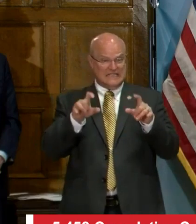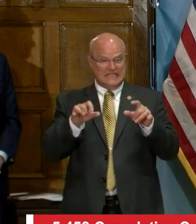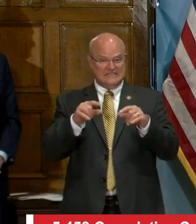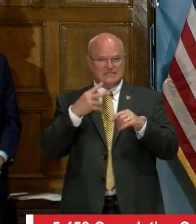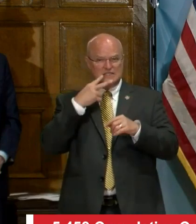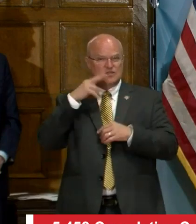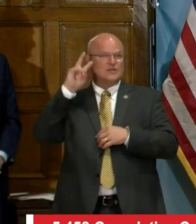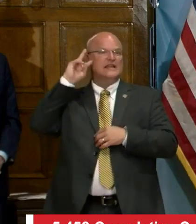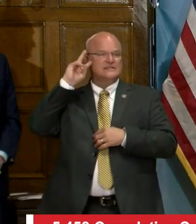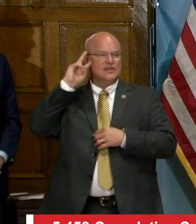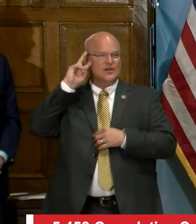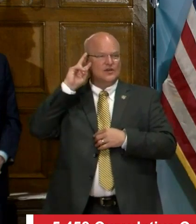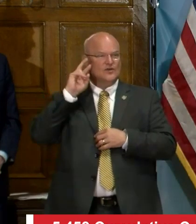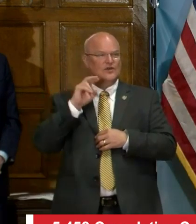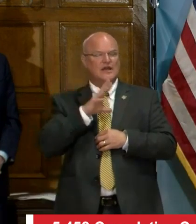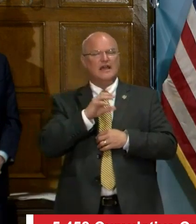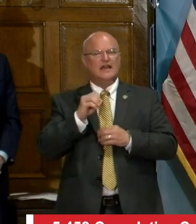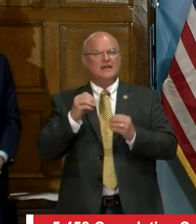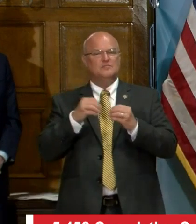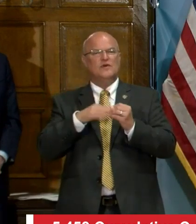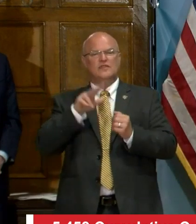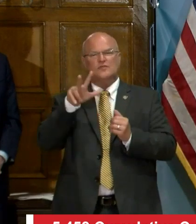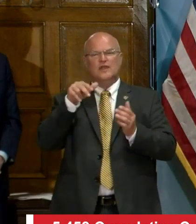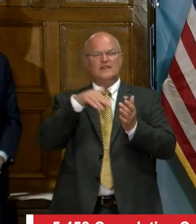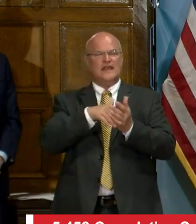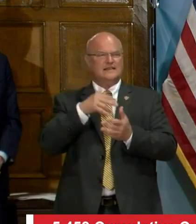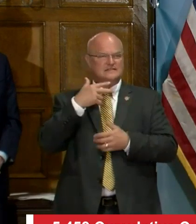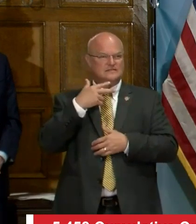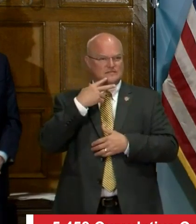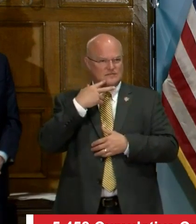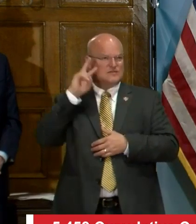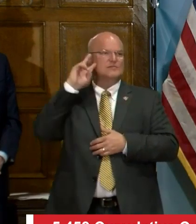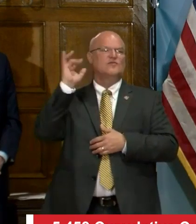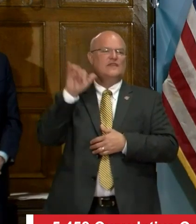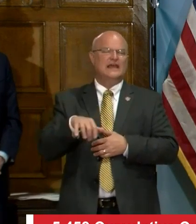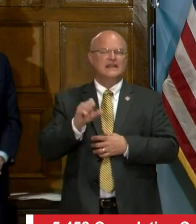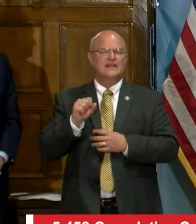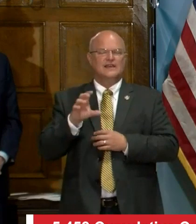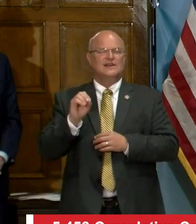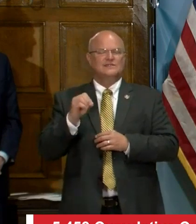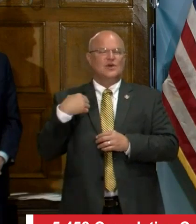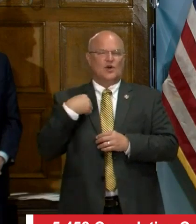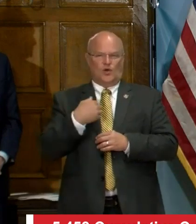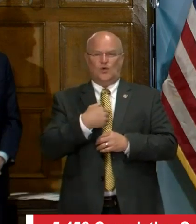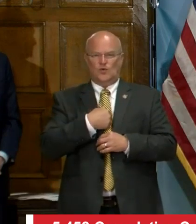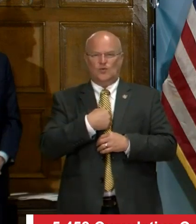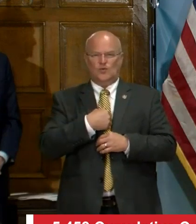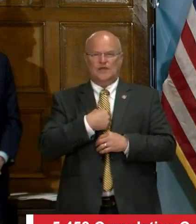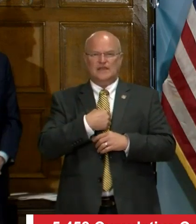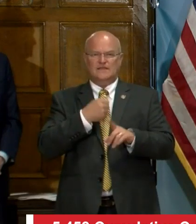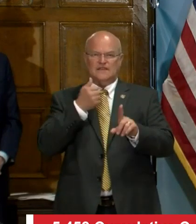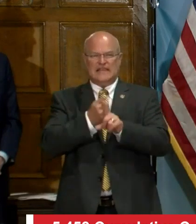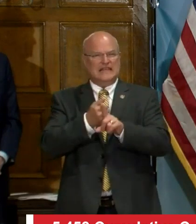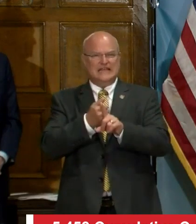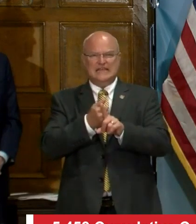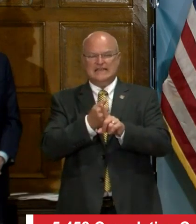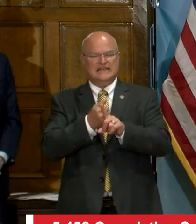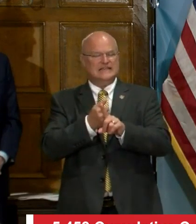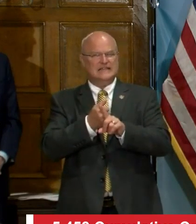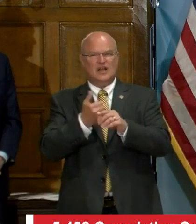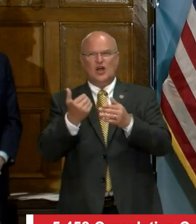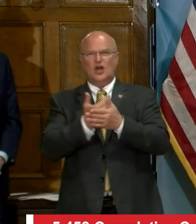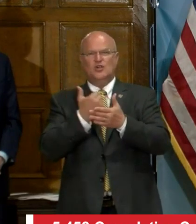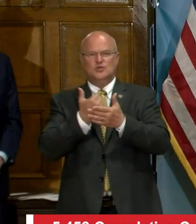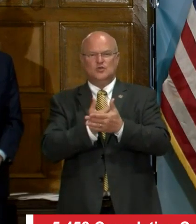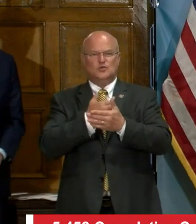the day before yesterday, and over 3,000 the day before that. So we've hit a